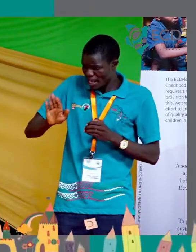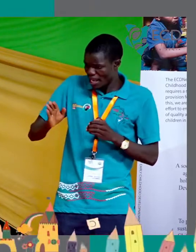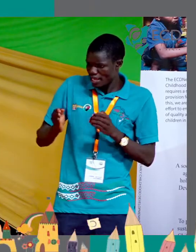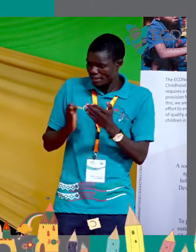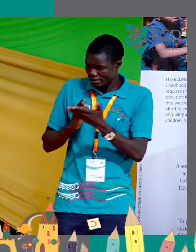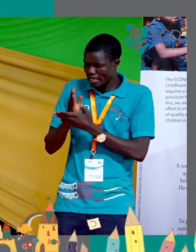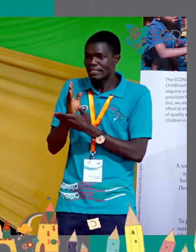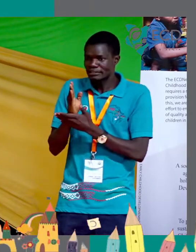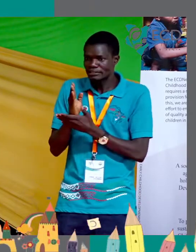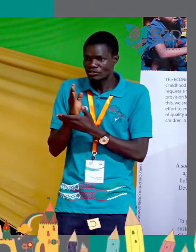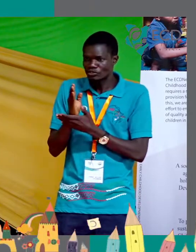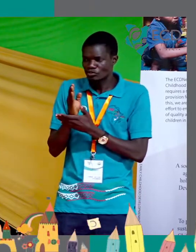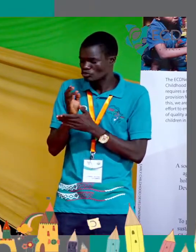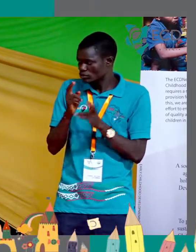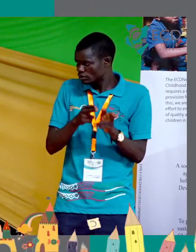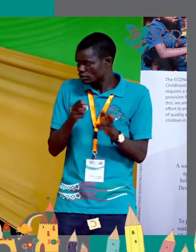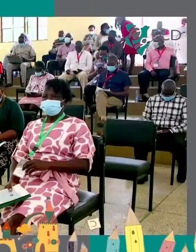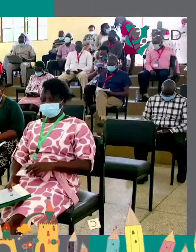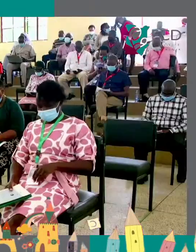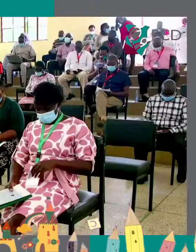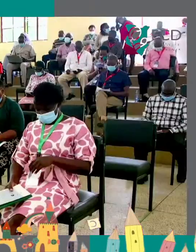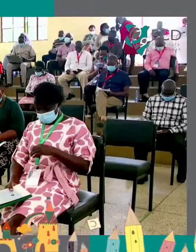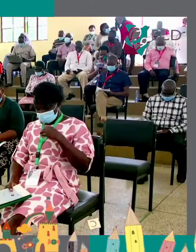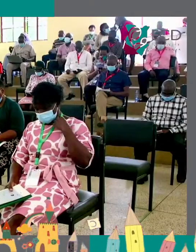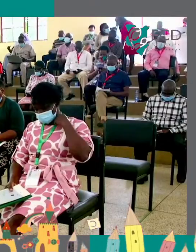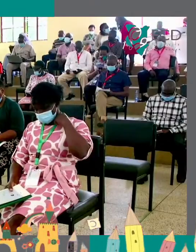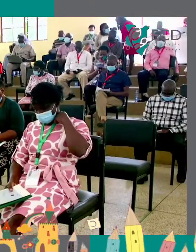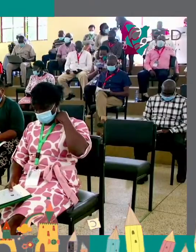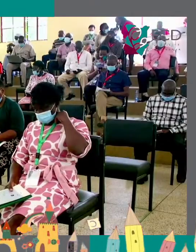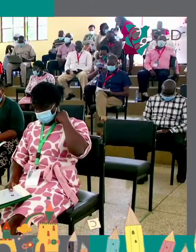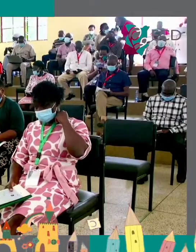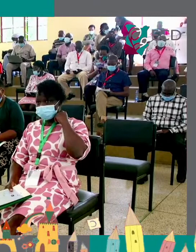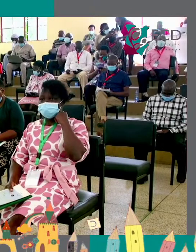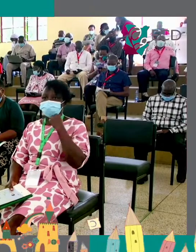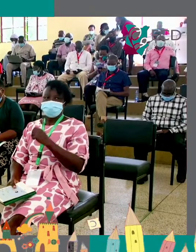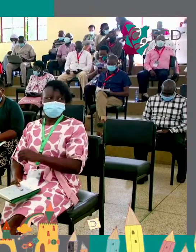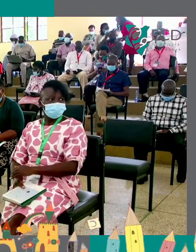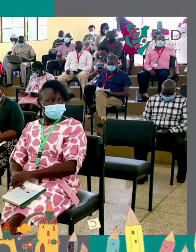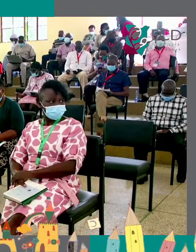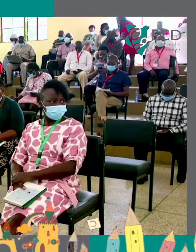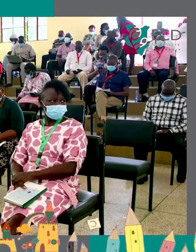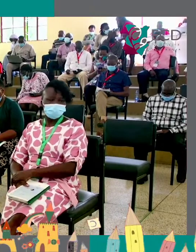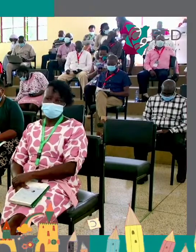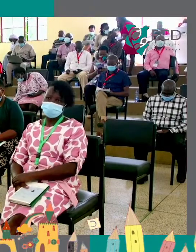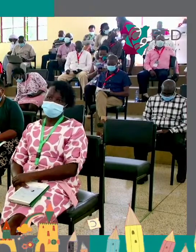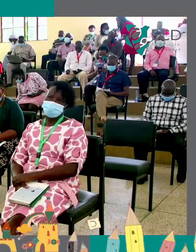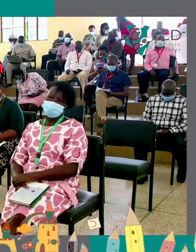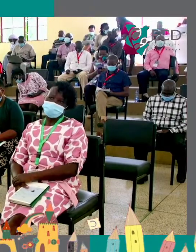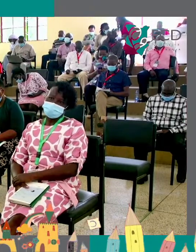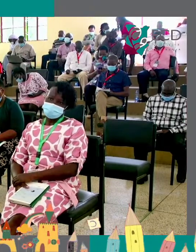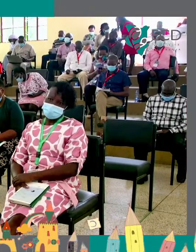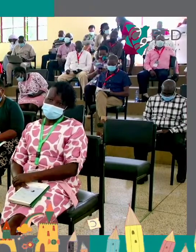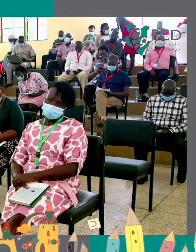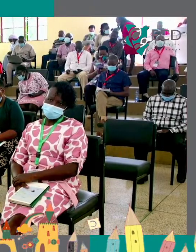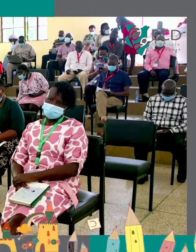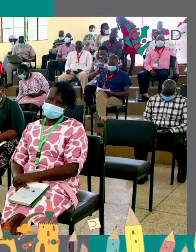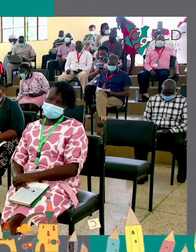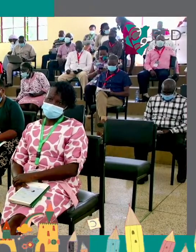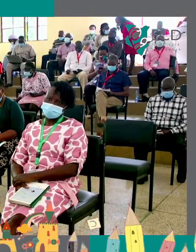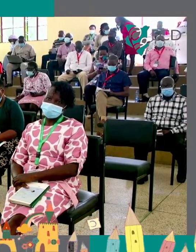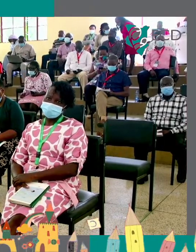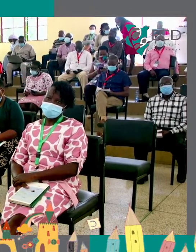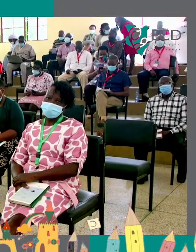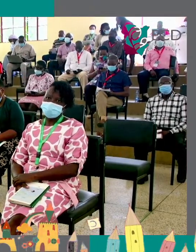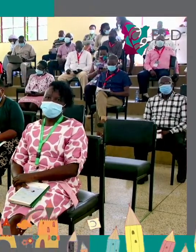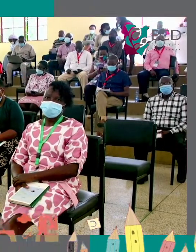criminal action of their parents and the state's response to it in the name of justice. That is